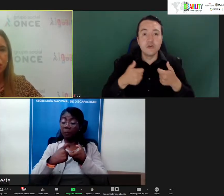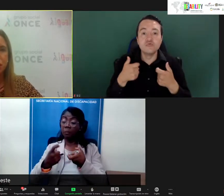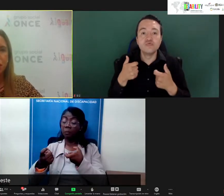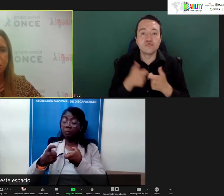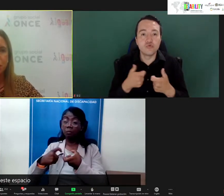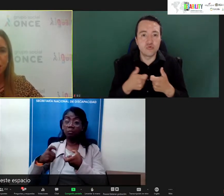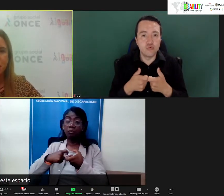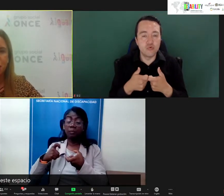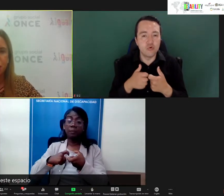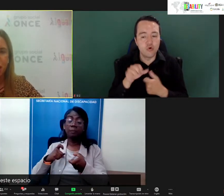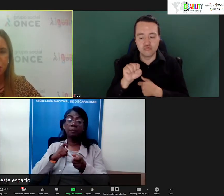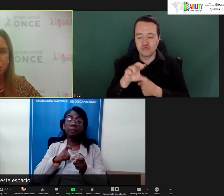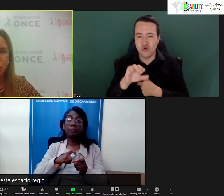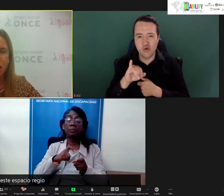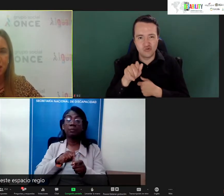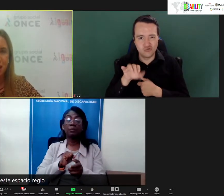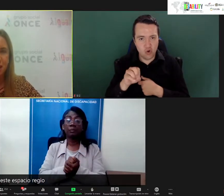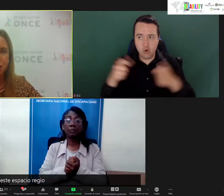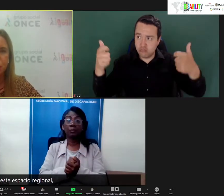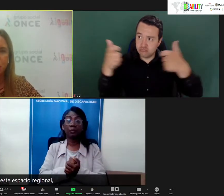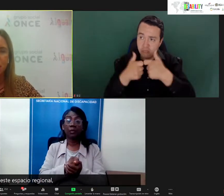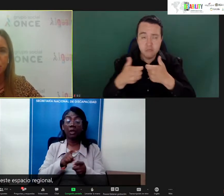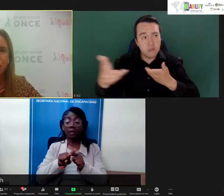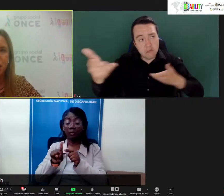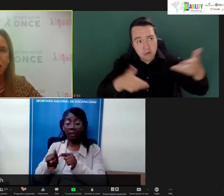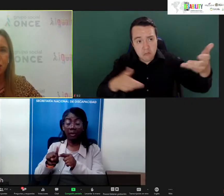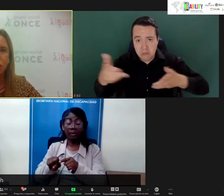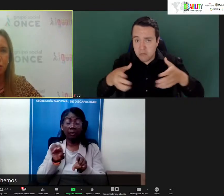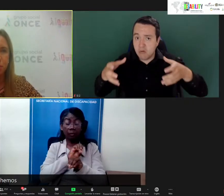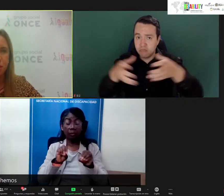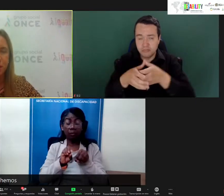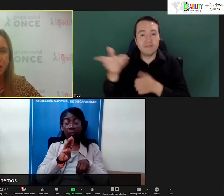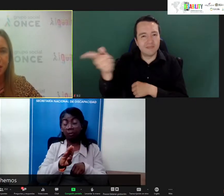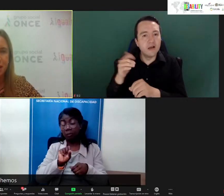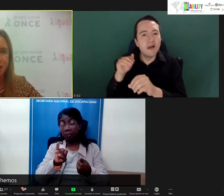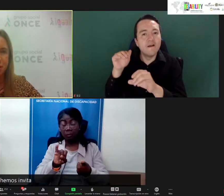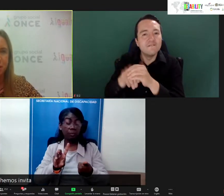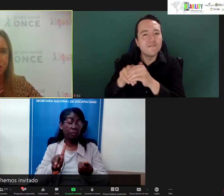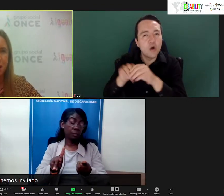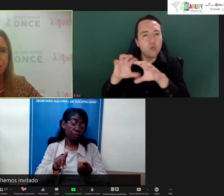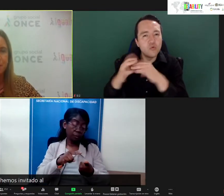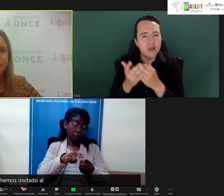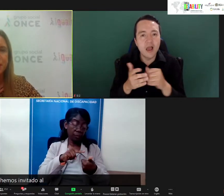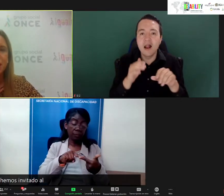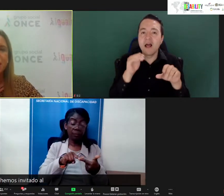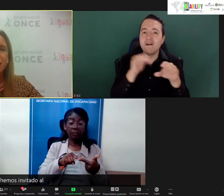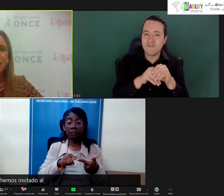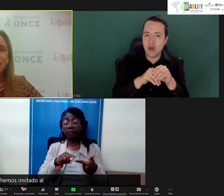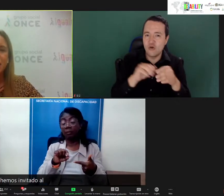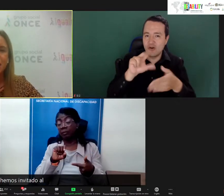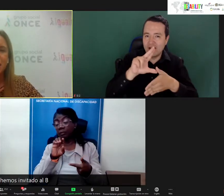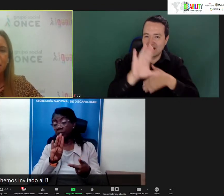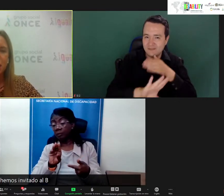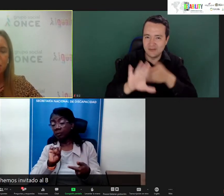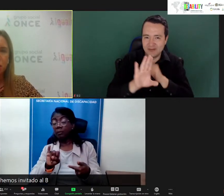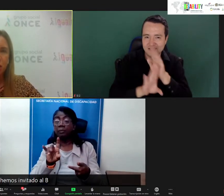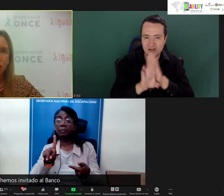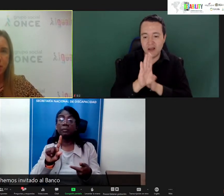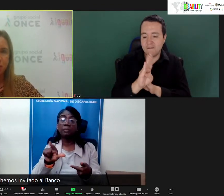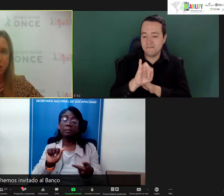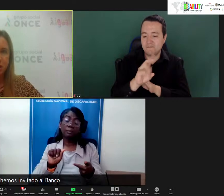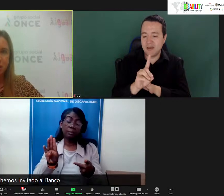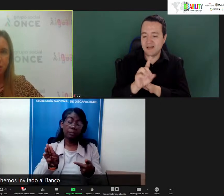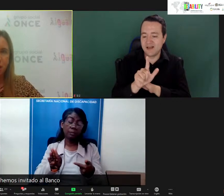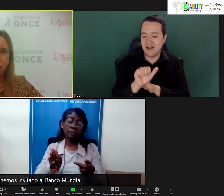main partners in the region from multilateral organisms such as the world bank and idb in this case the